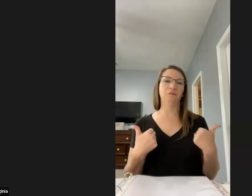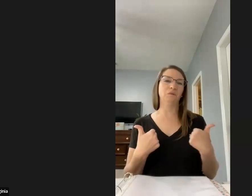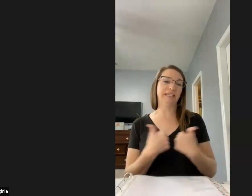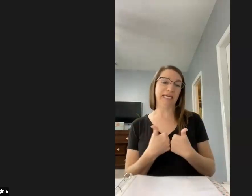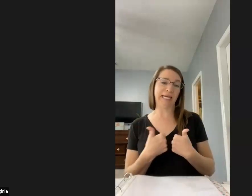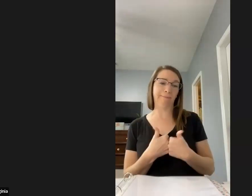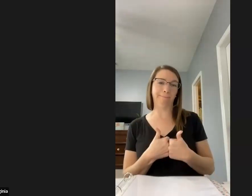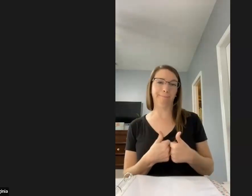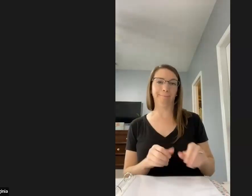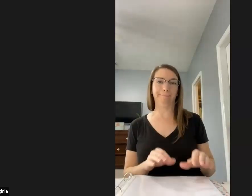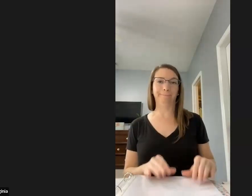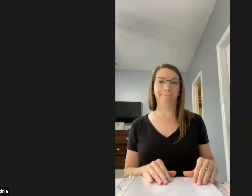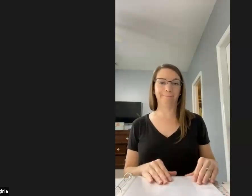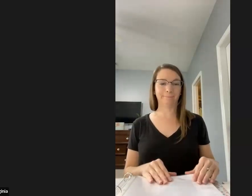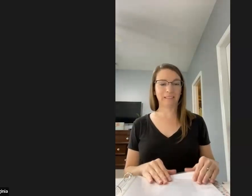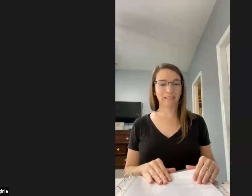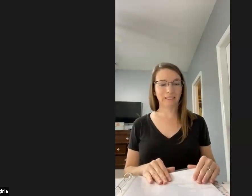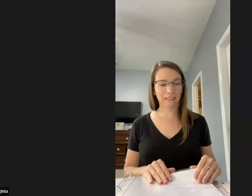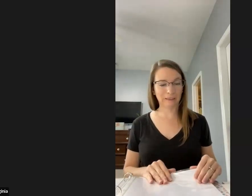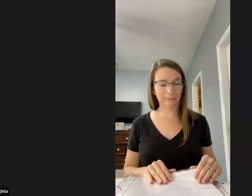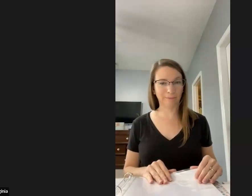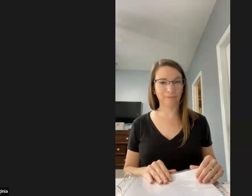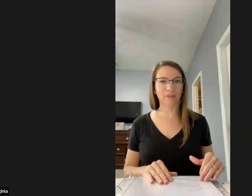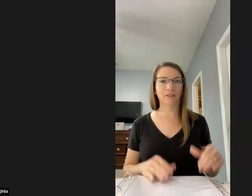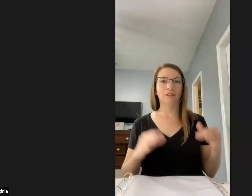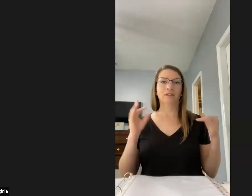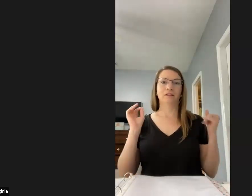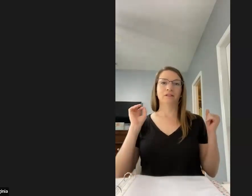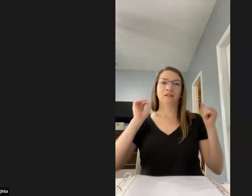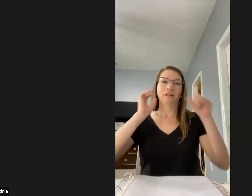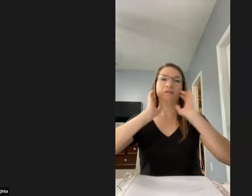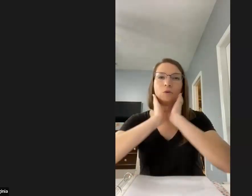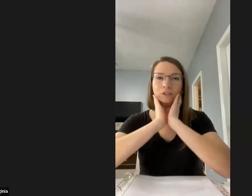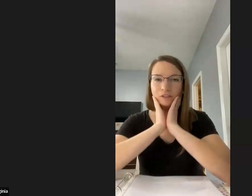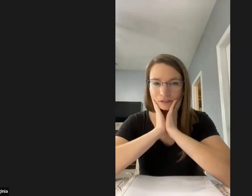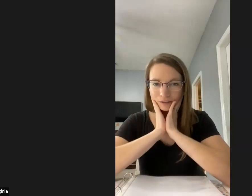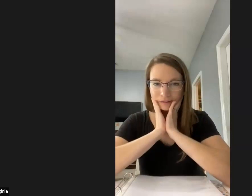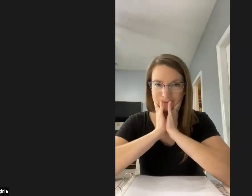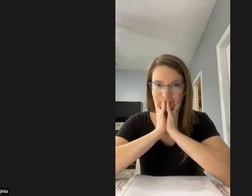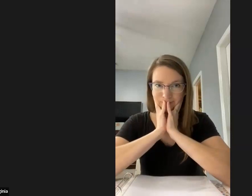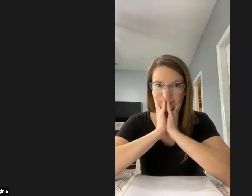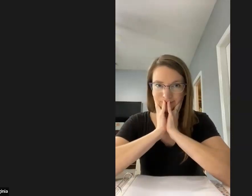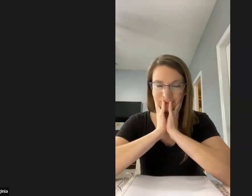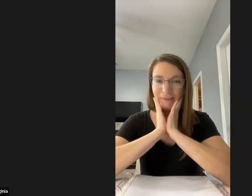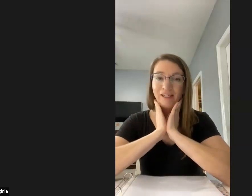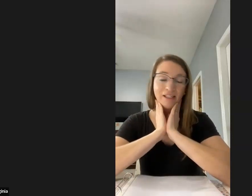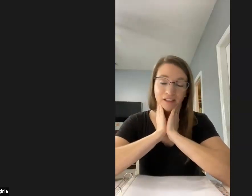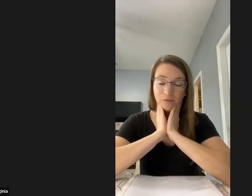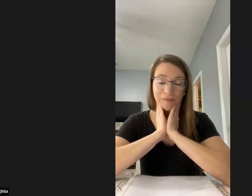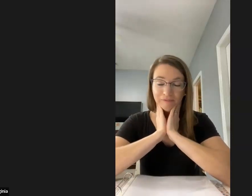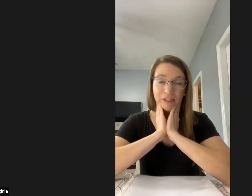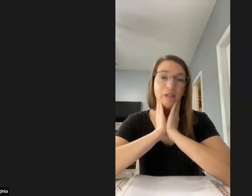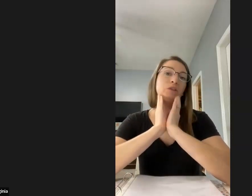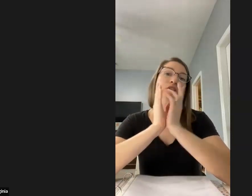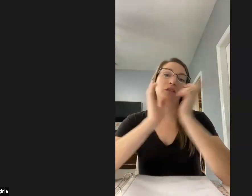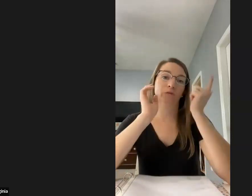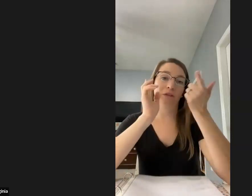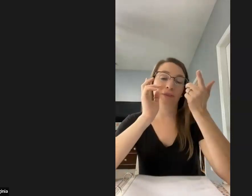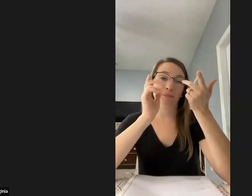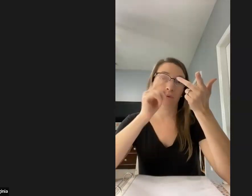little game? Um, of course, I mean, I guess it would be fine with just three